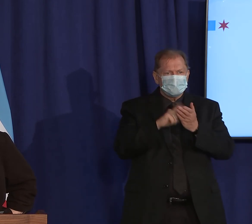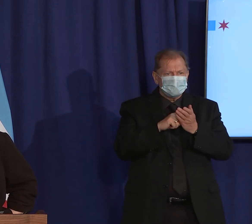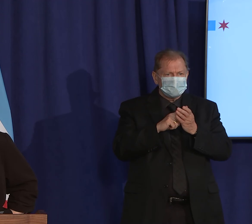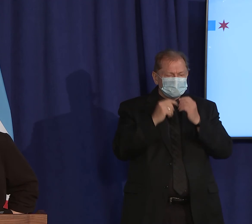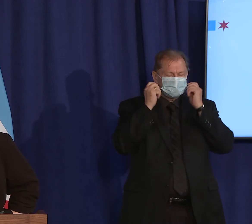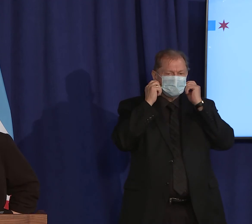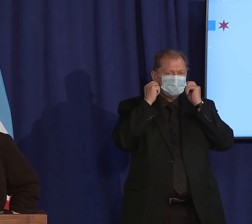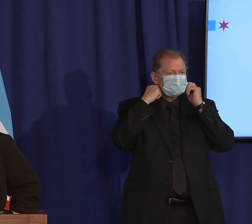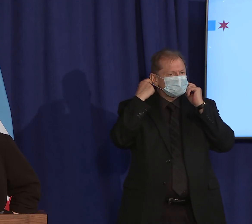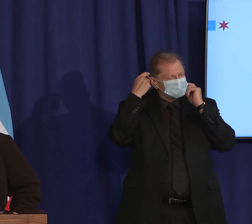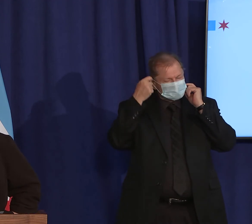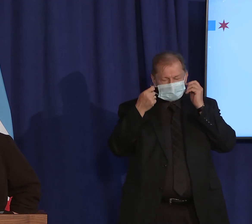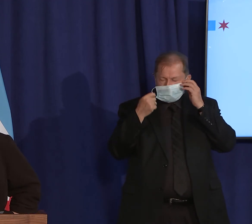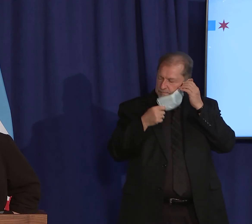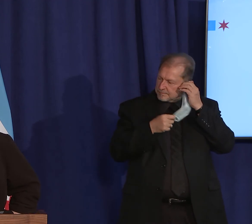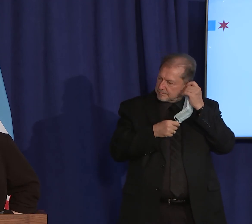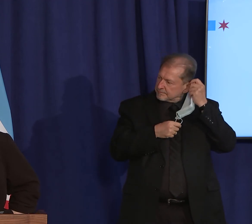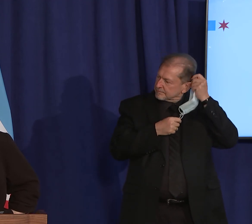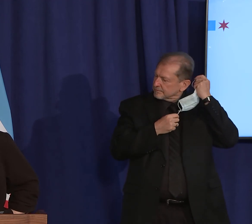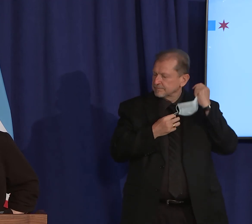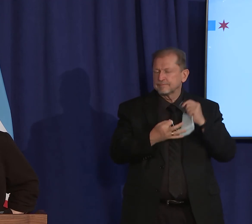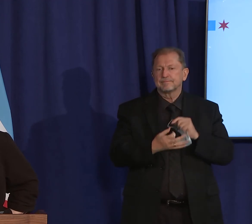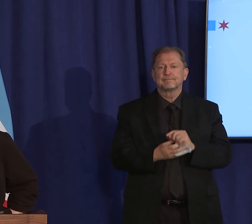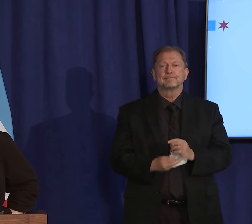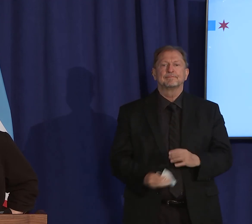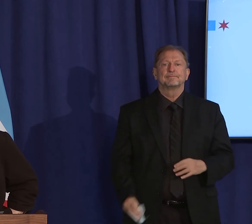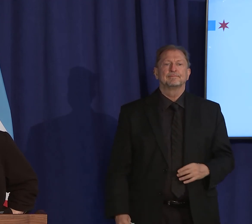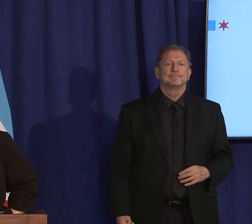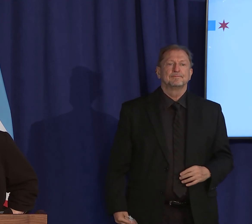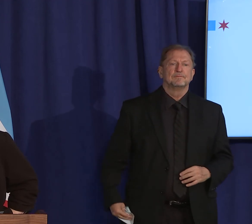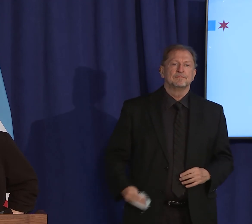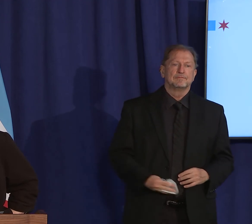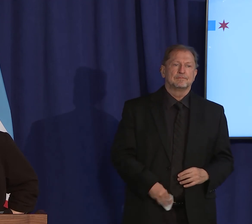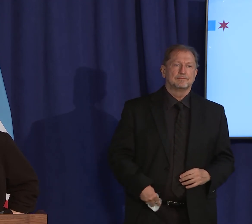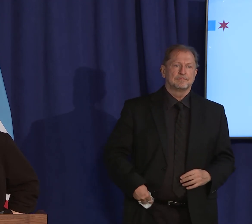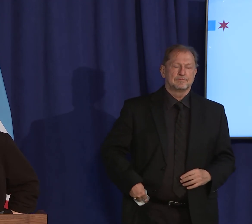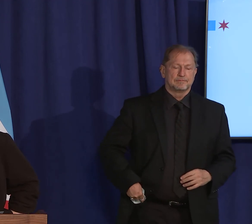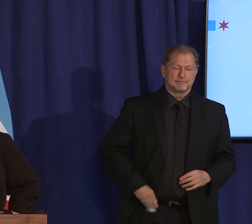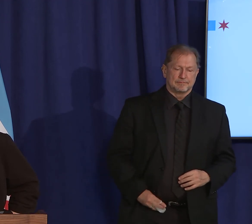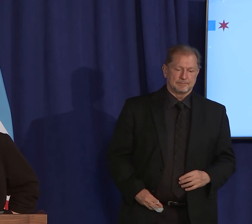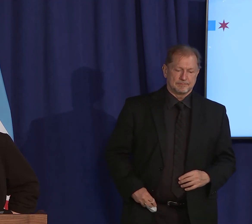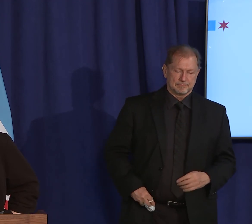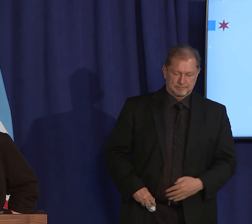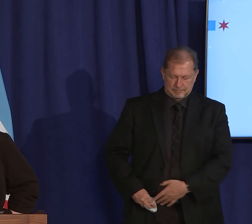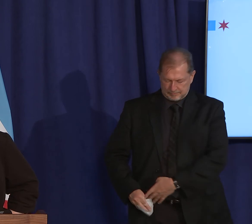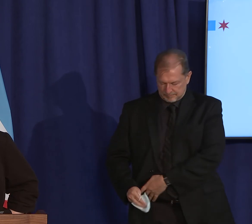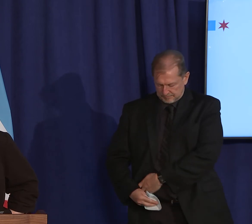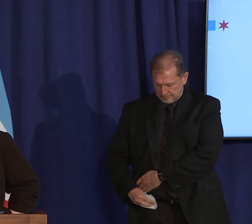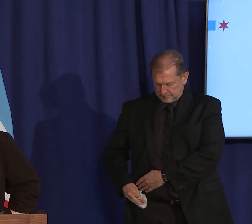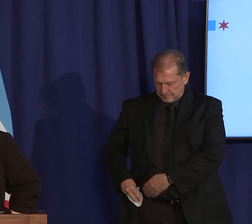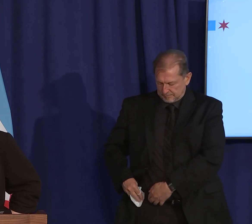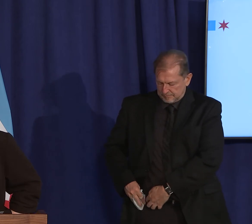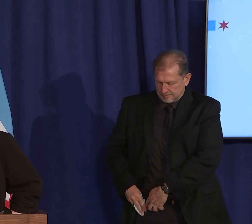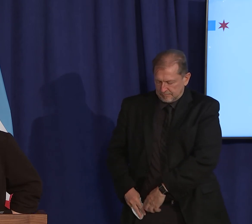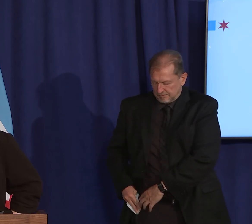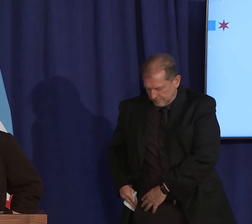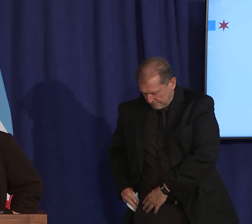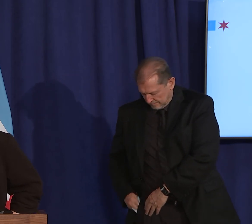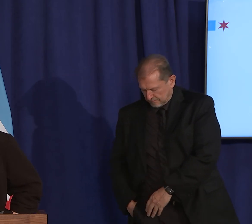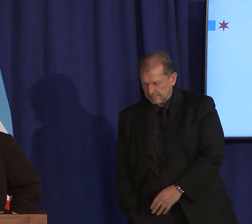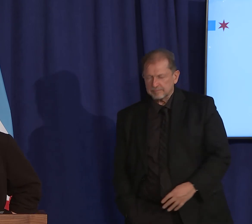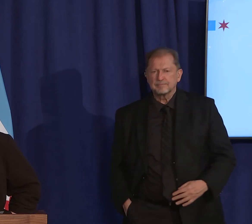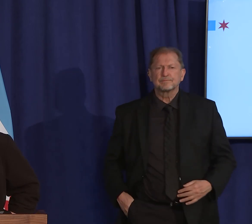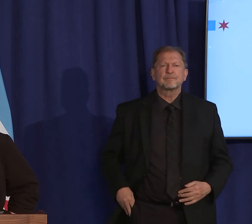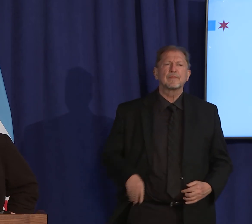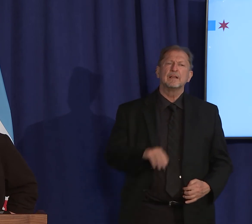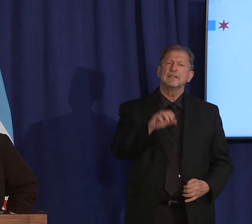seeing spread there as much as we are to be expected, I think is the way you put it? Yeah. You know, we have often seen the South Side be